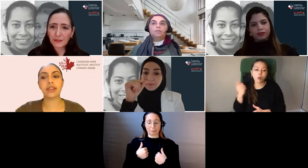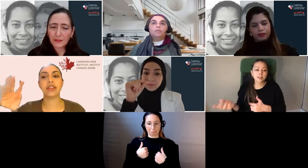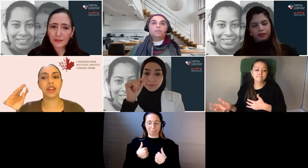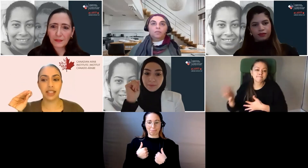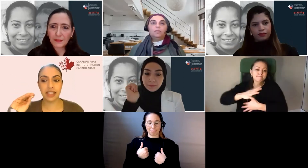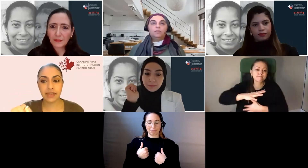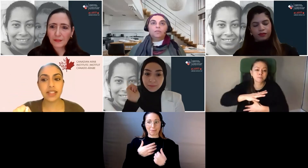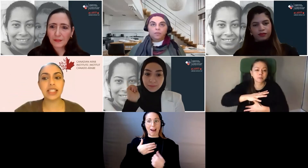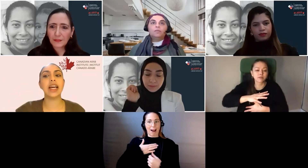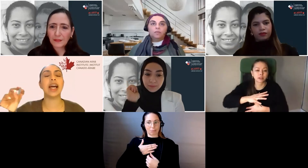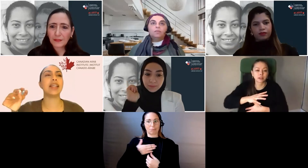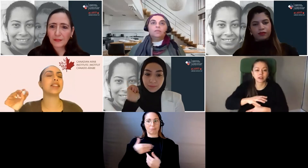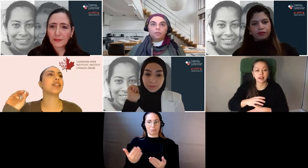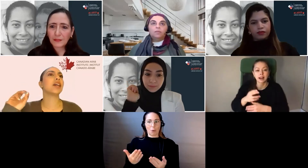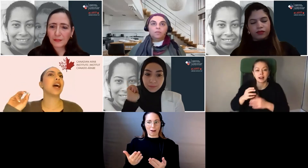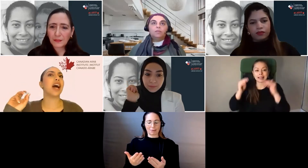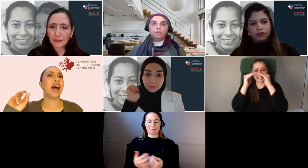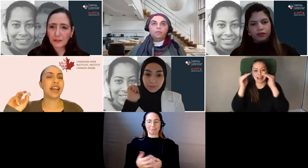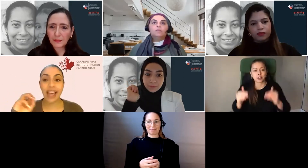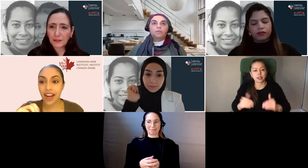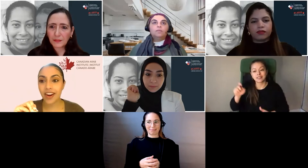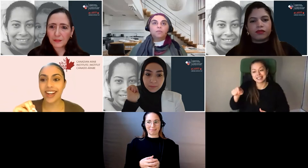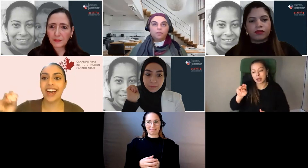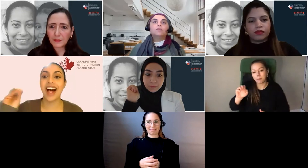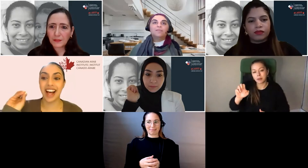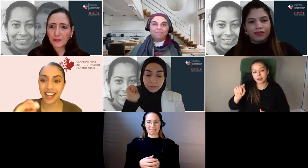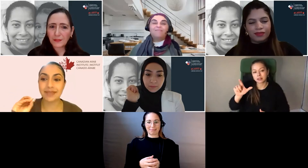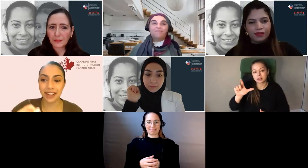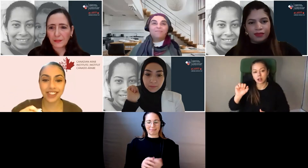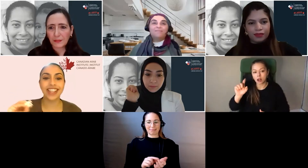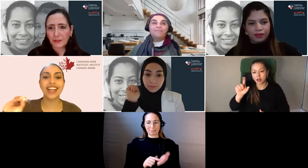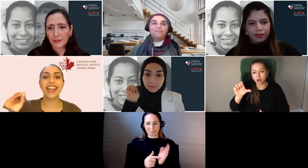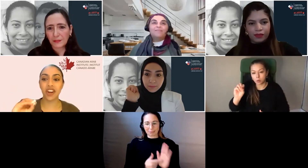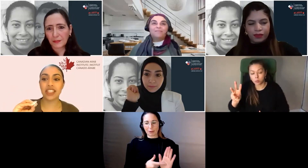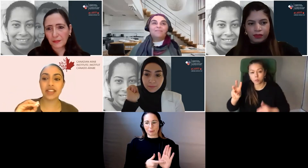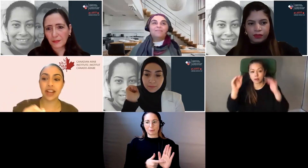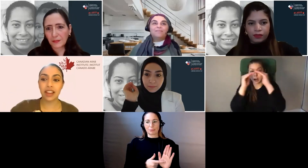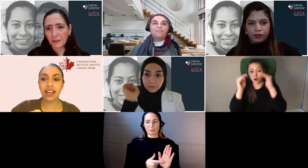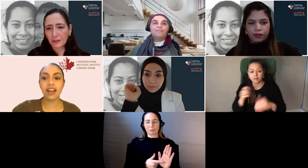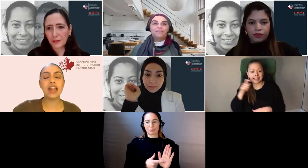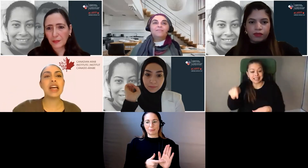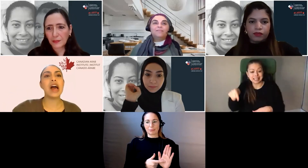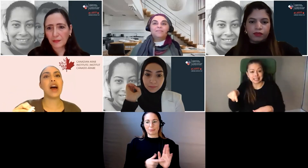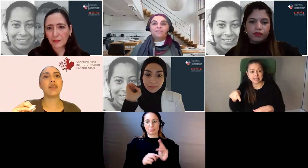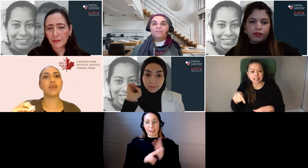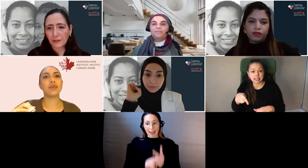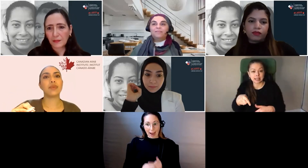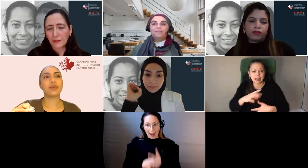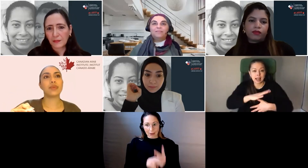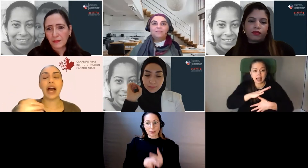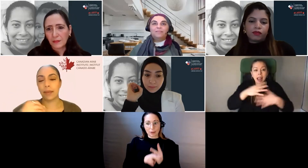health and safety and care, especially in the context of healthcare.